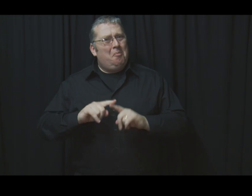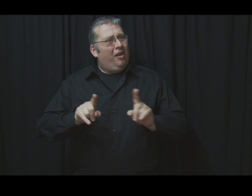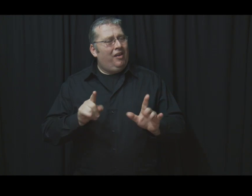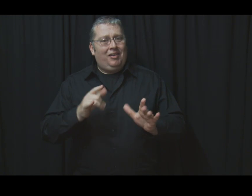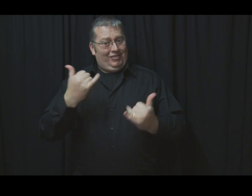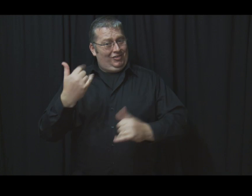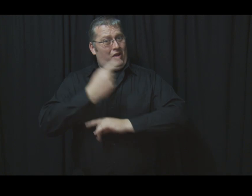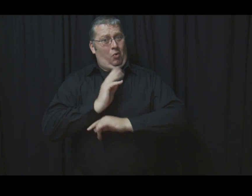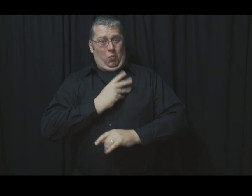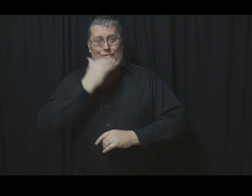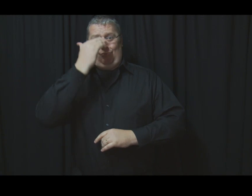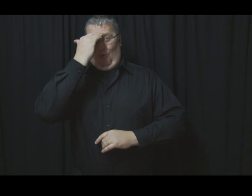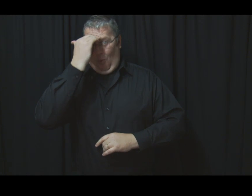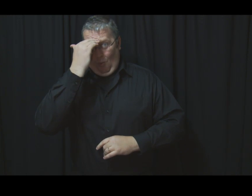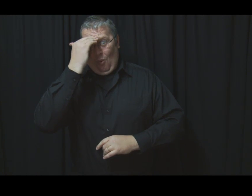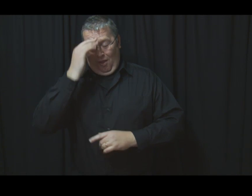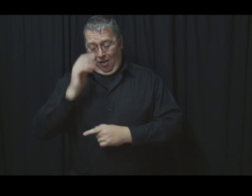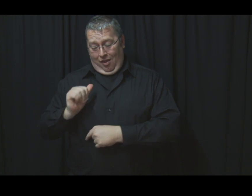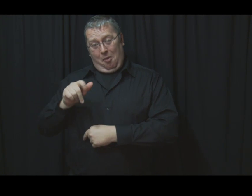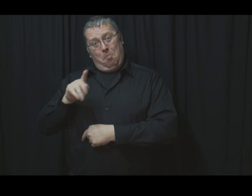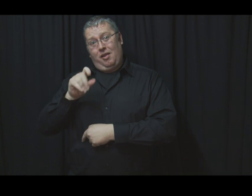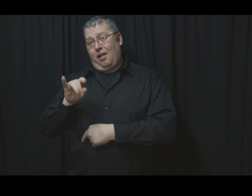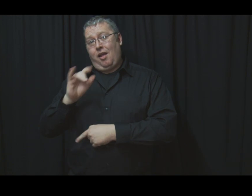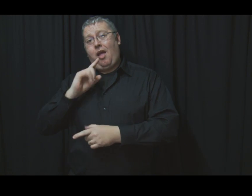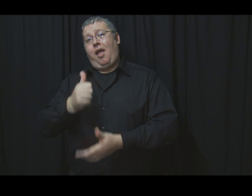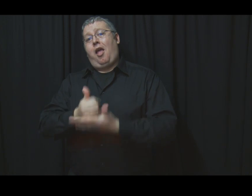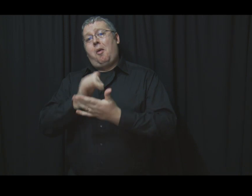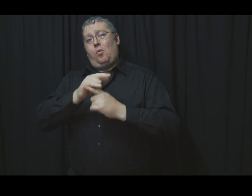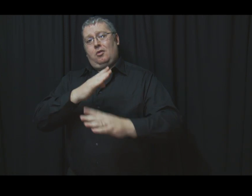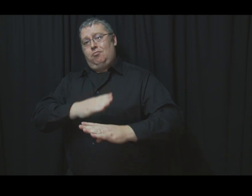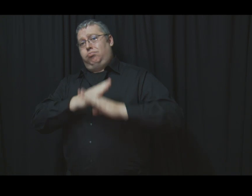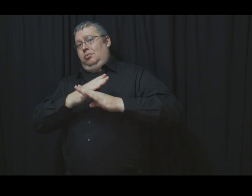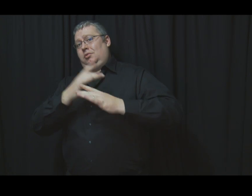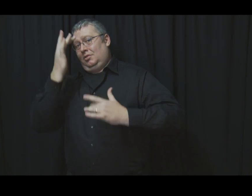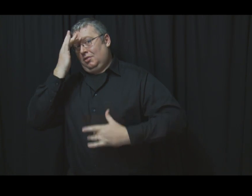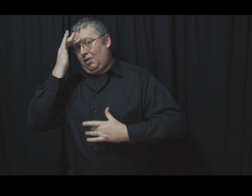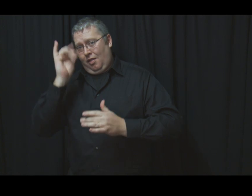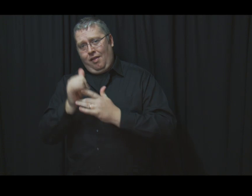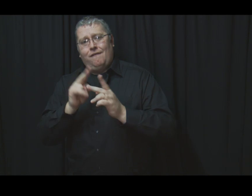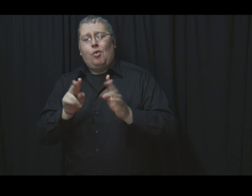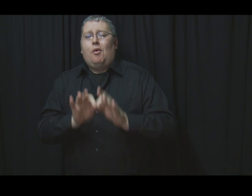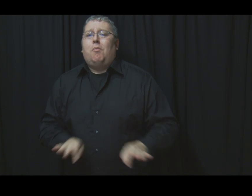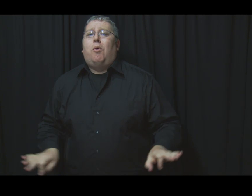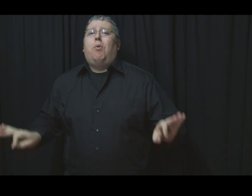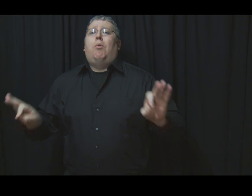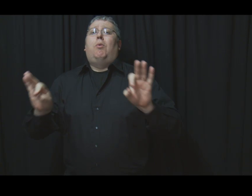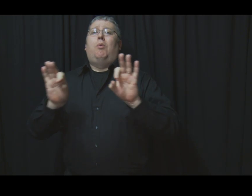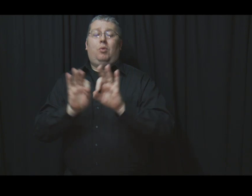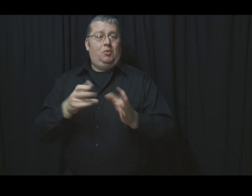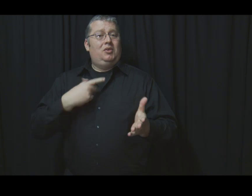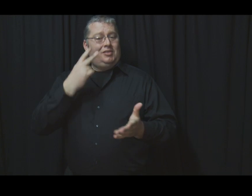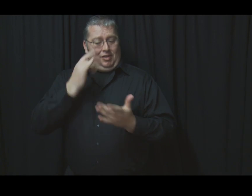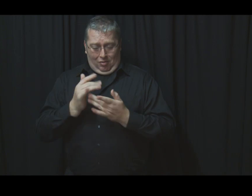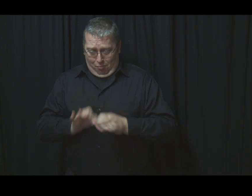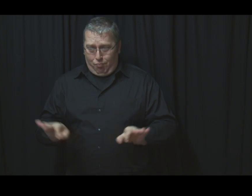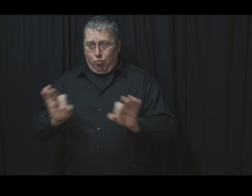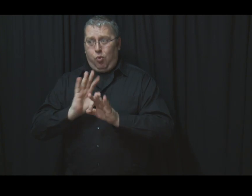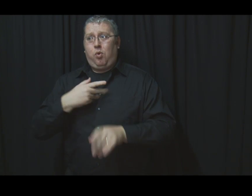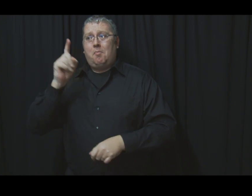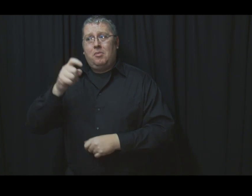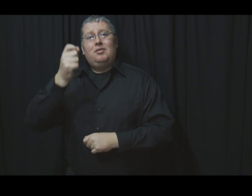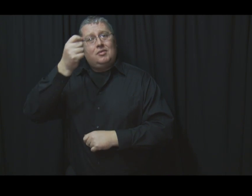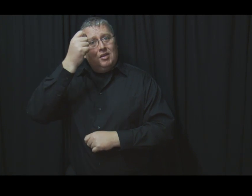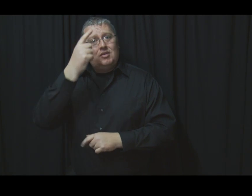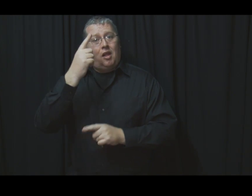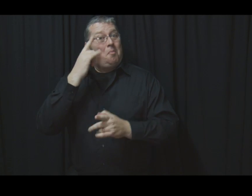days we know that it's for the immune system, and it's very, very important. So, first it's important to understand that just